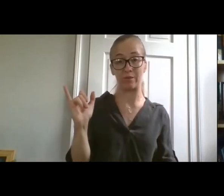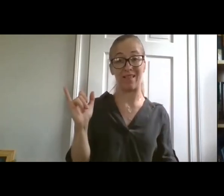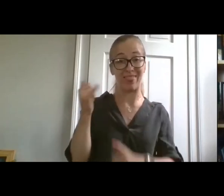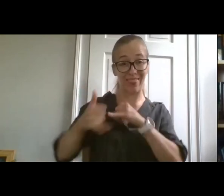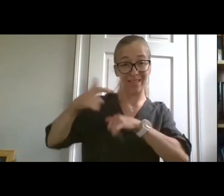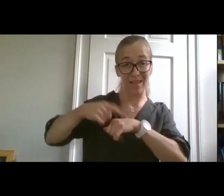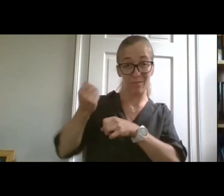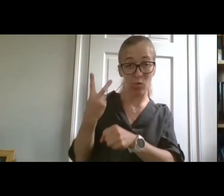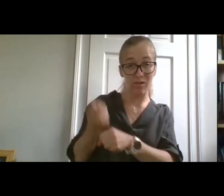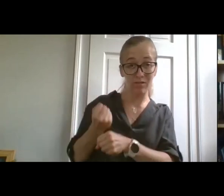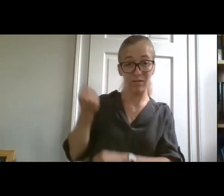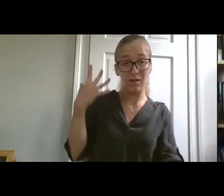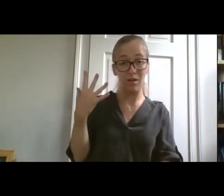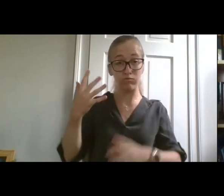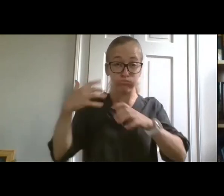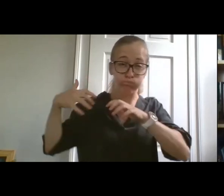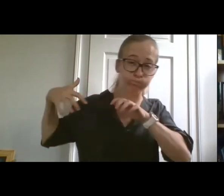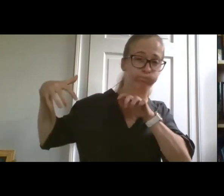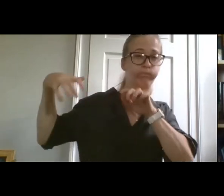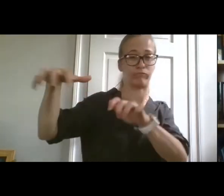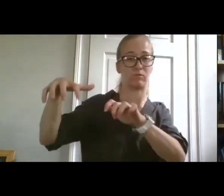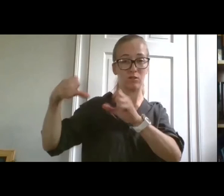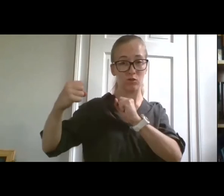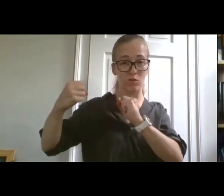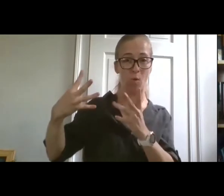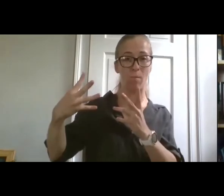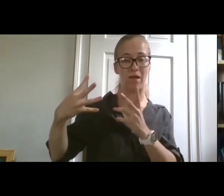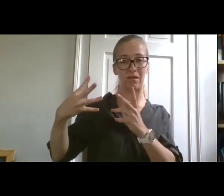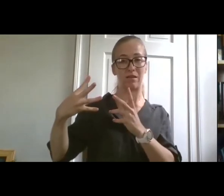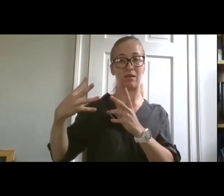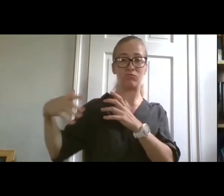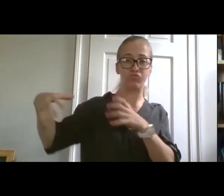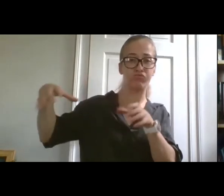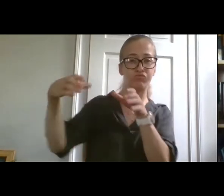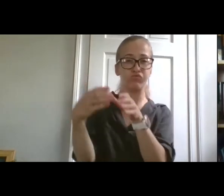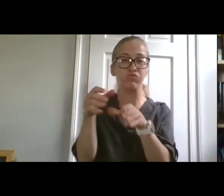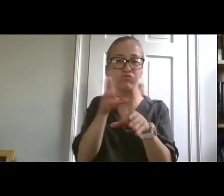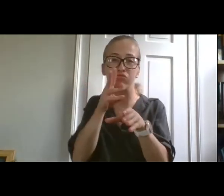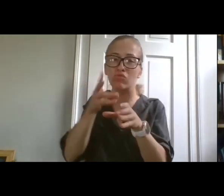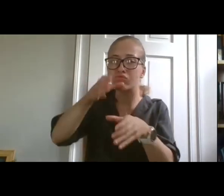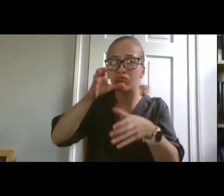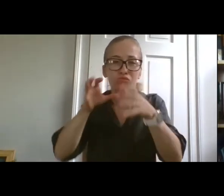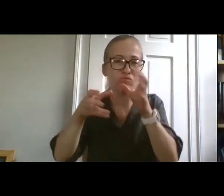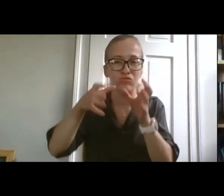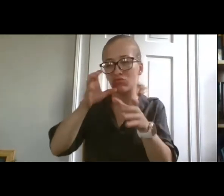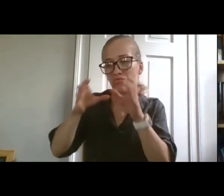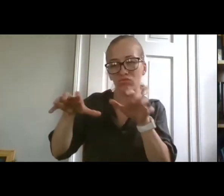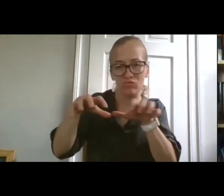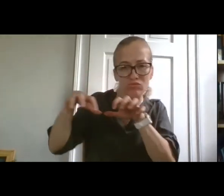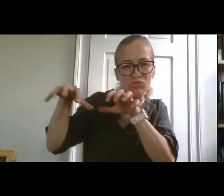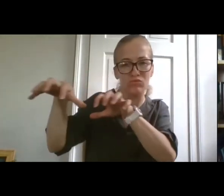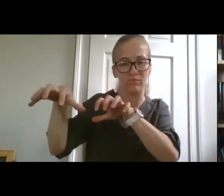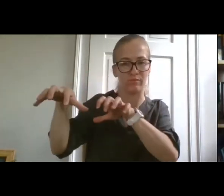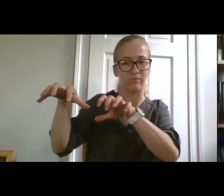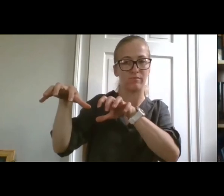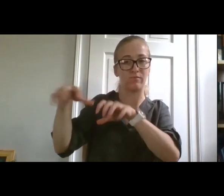trip remained. We'd seen hundreds of them at this altitude then, gathering wherever meltwater from the ice shelves had trickled down and formed networks of